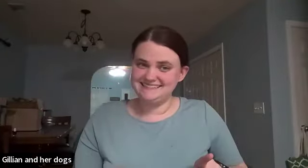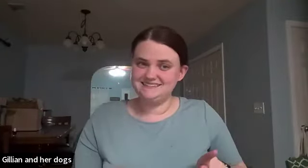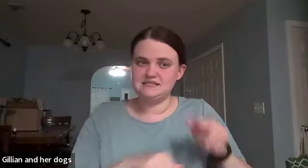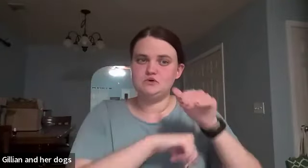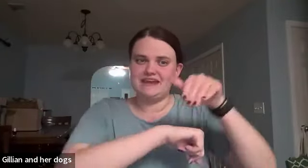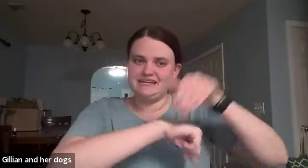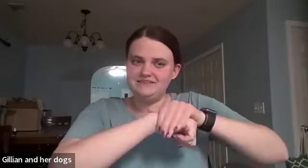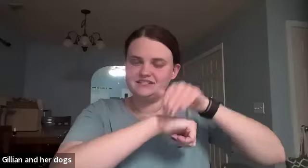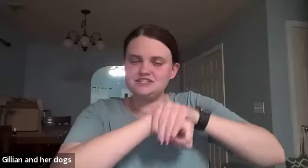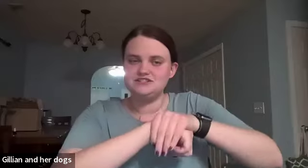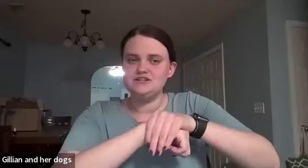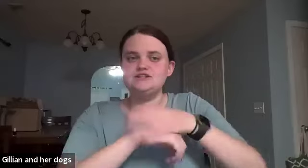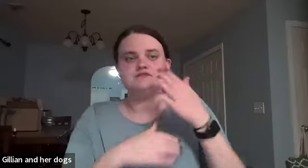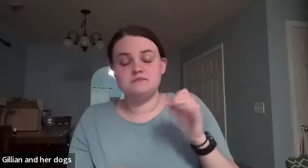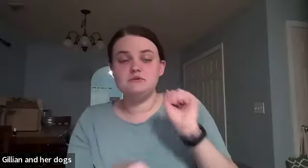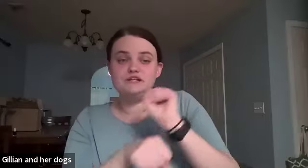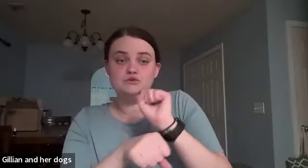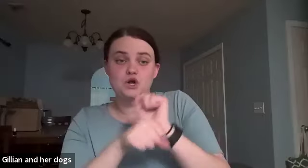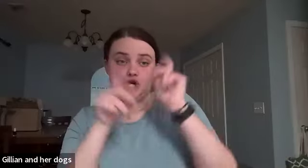person. That's more that English. So some people might do